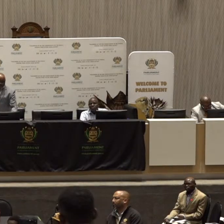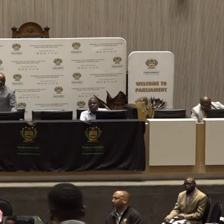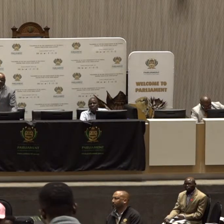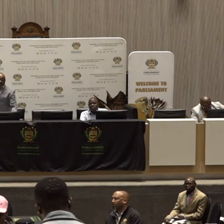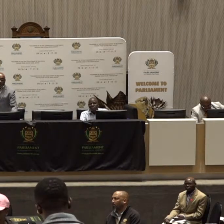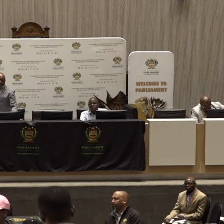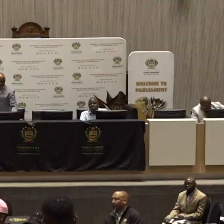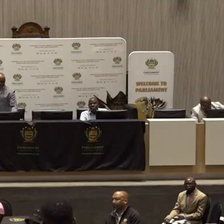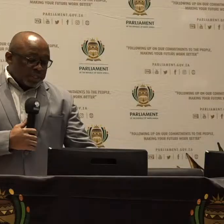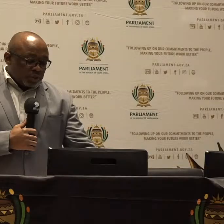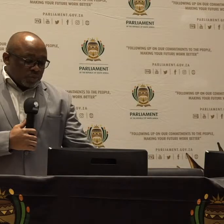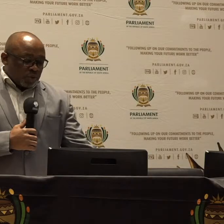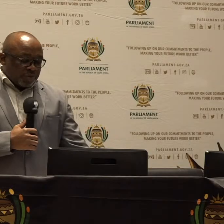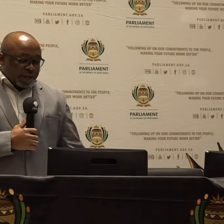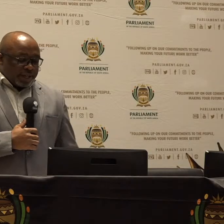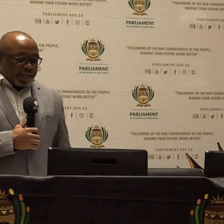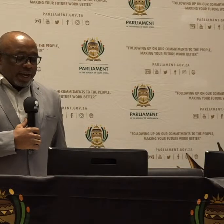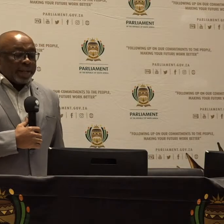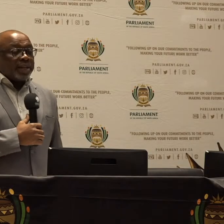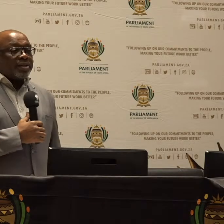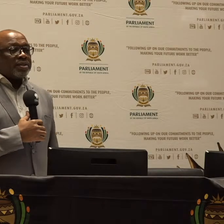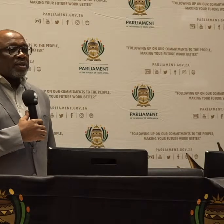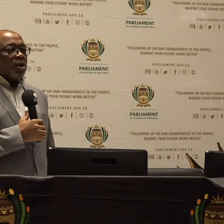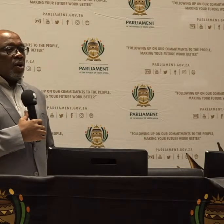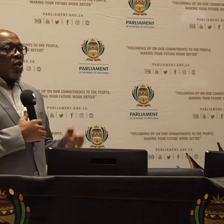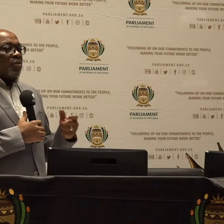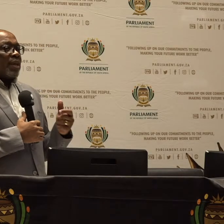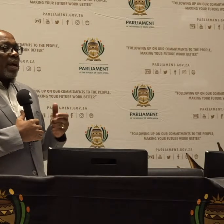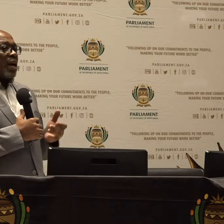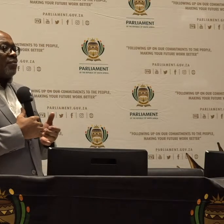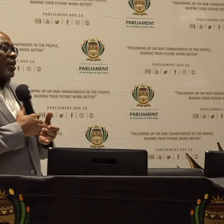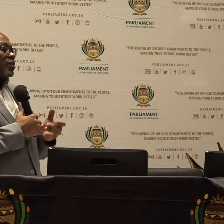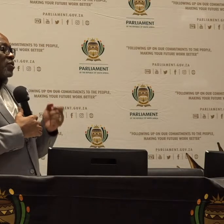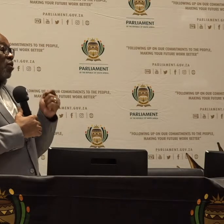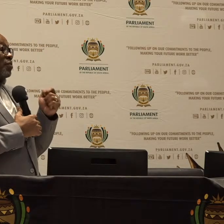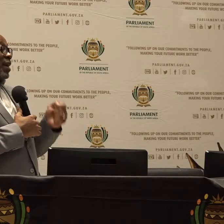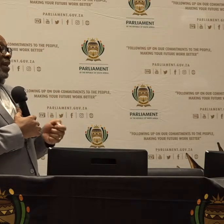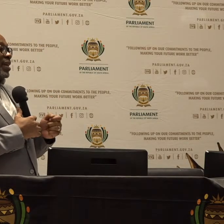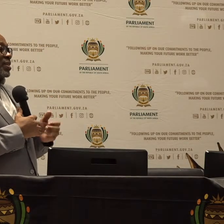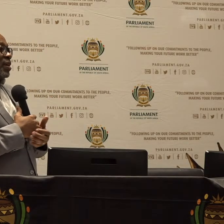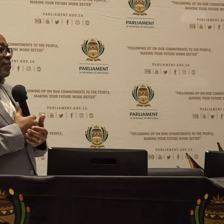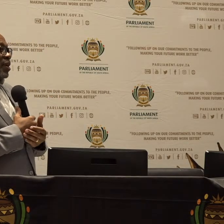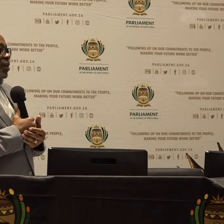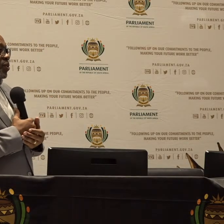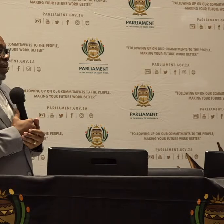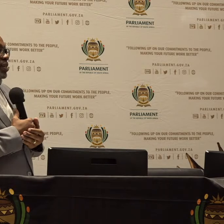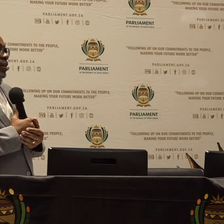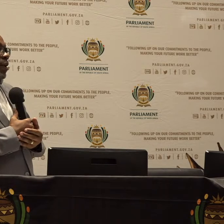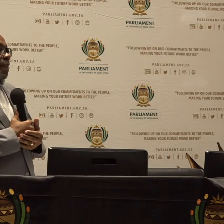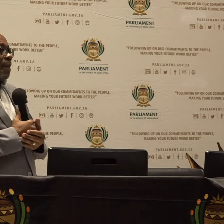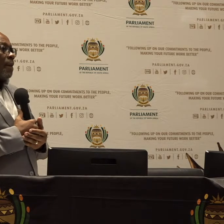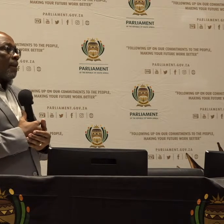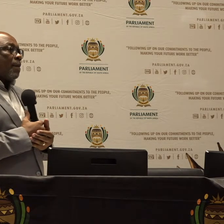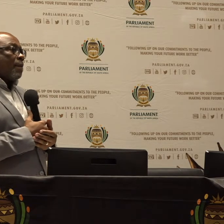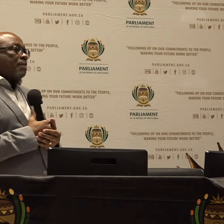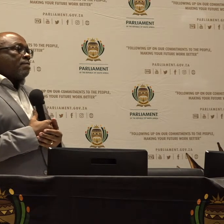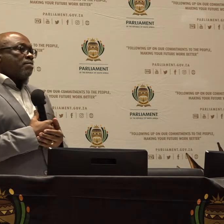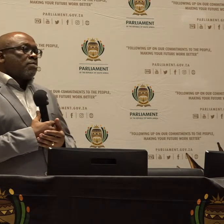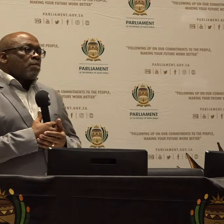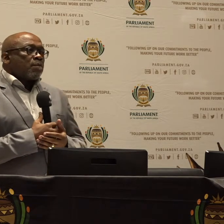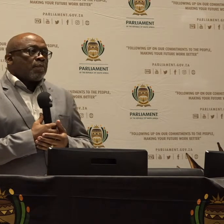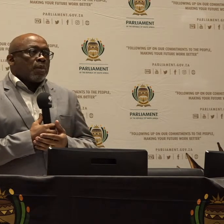the bill also seeks to provide guidance on the governance of the rail safety regulator